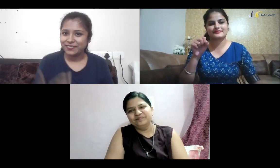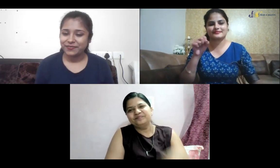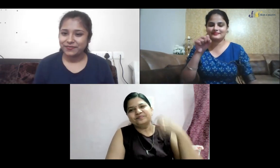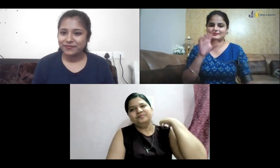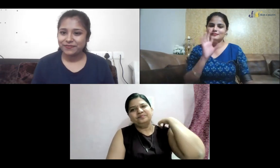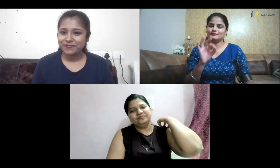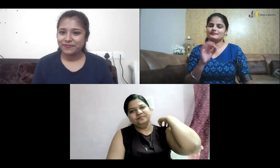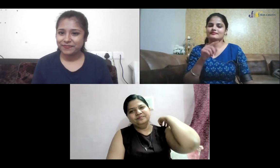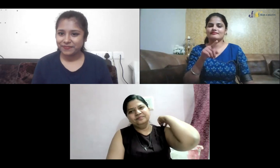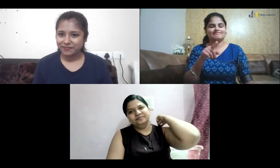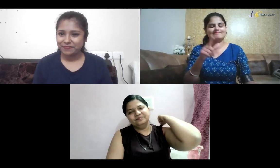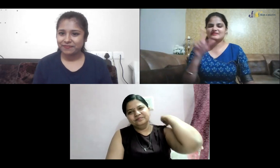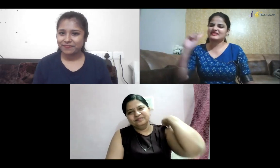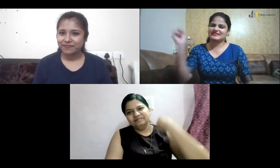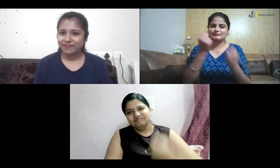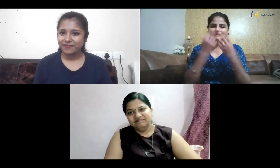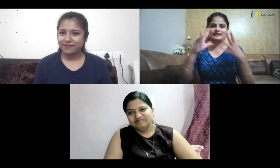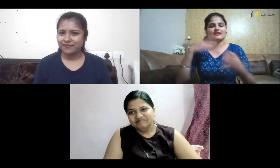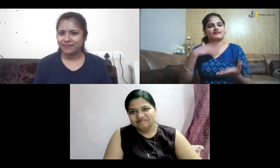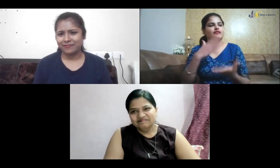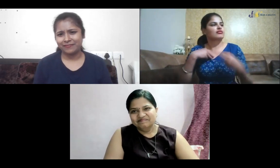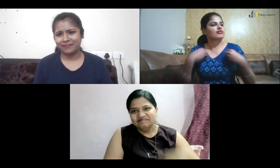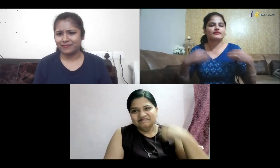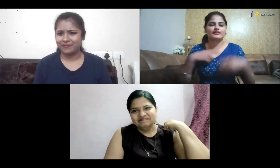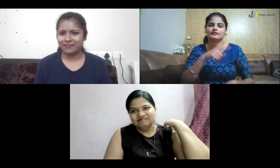Kavita, and your point?